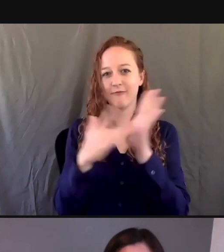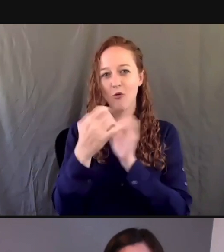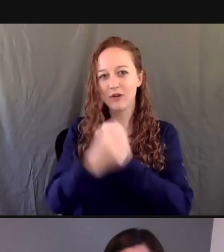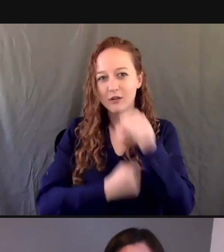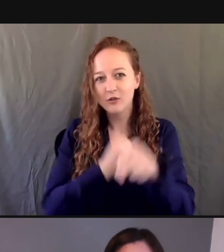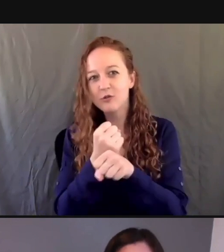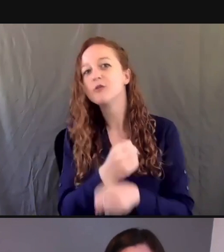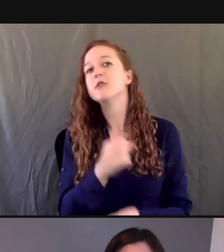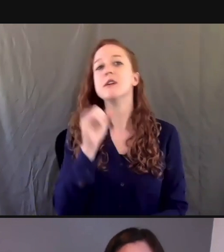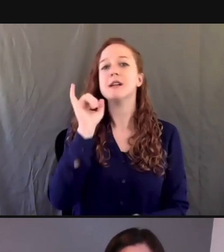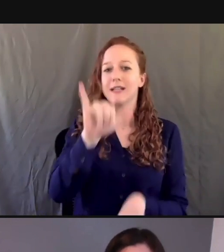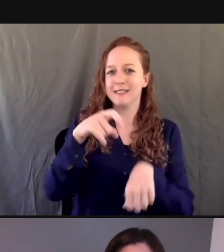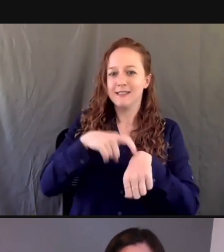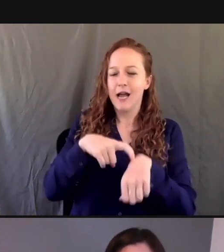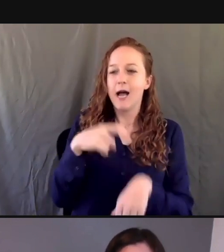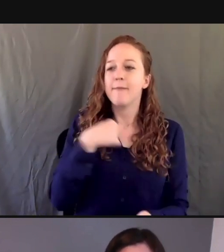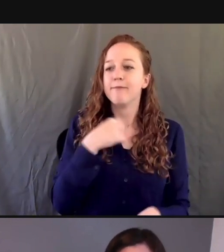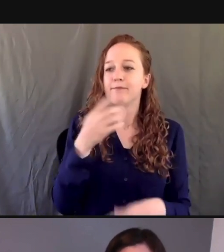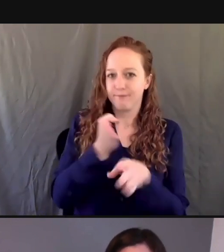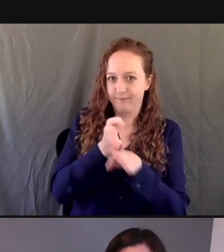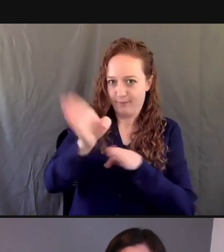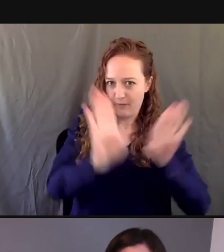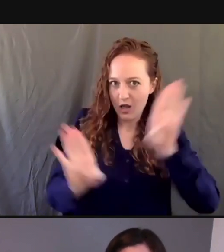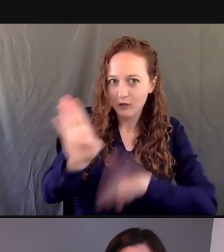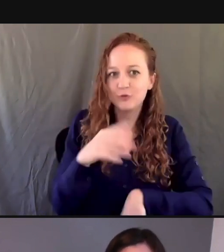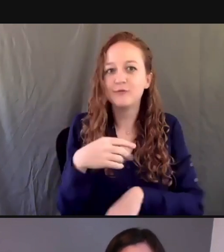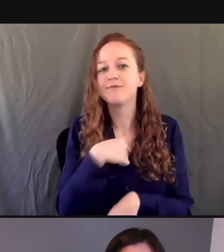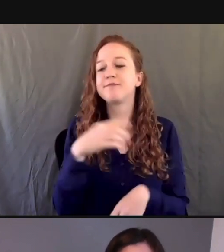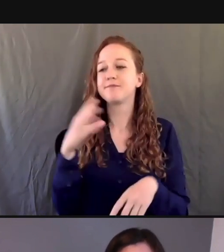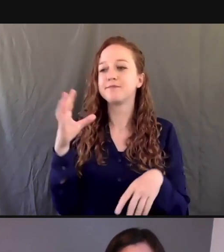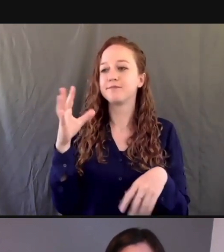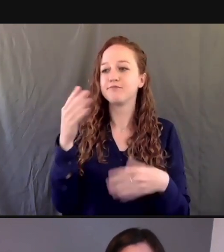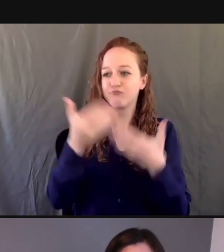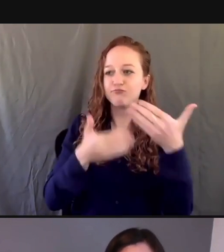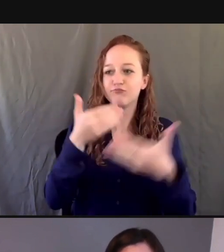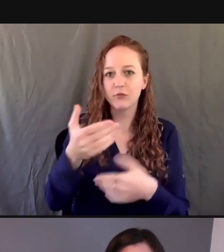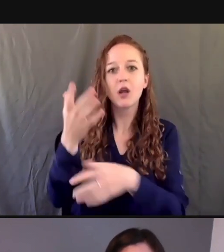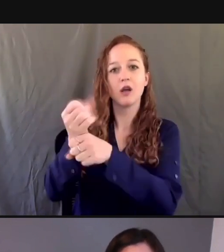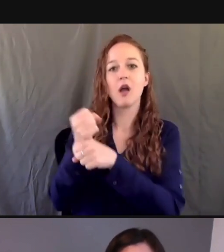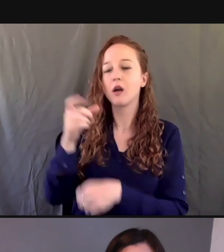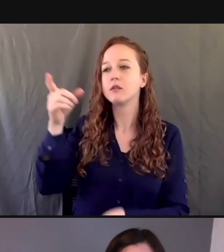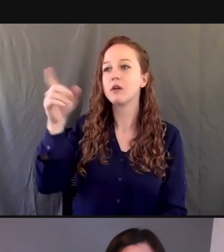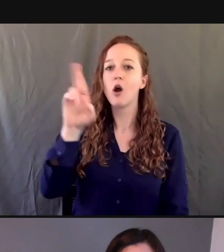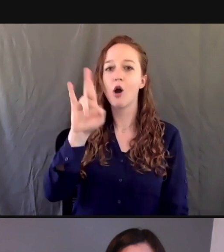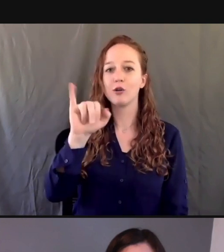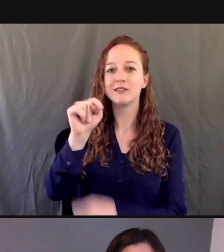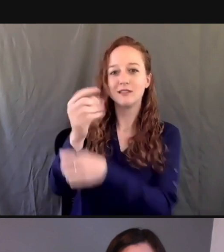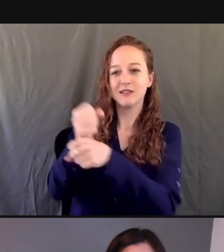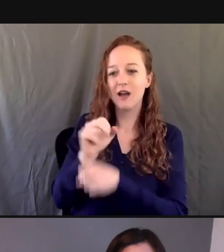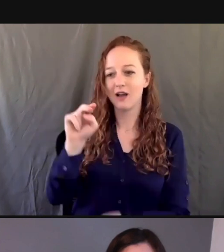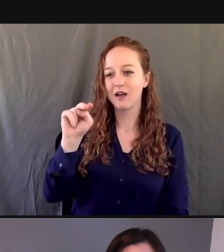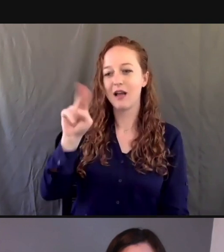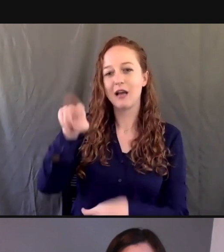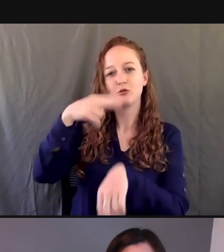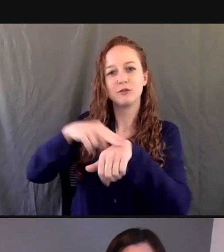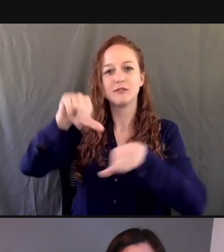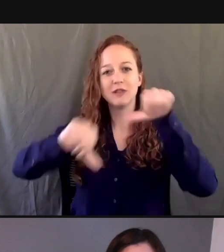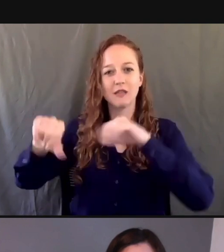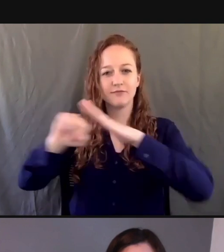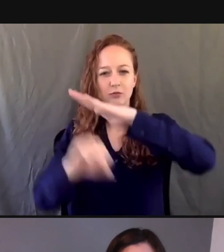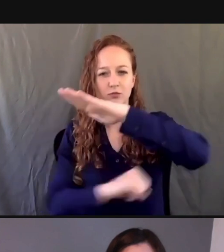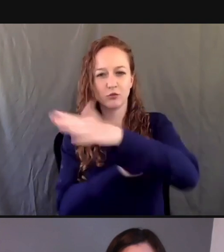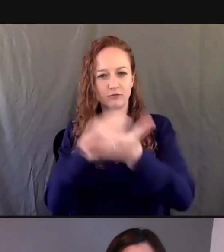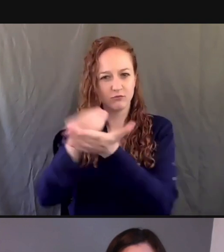Okay, so to back up a little bit about our stories and where the two of us met, how we became friends. So really that starts